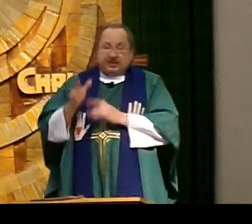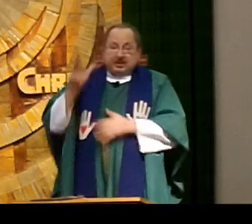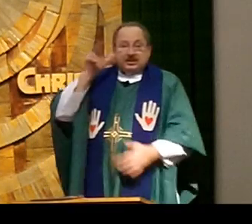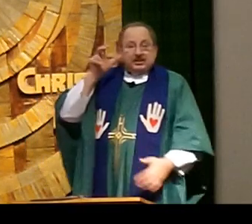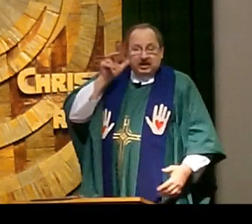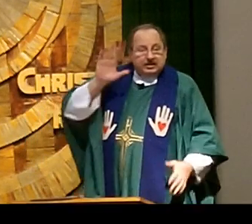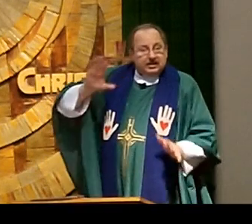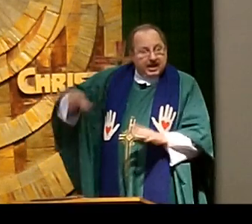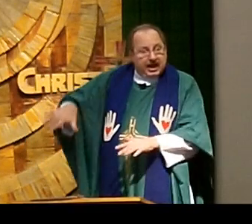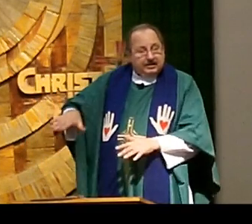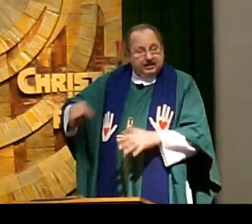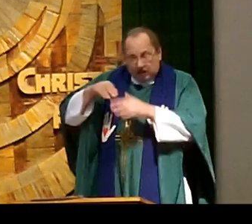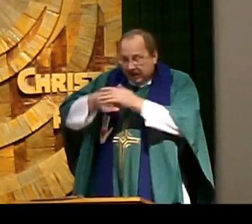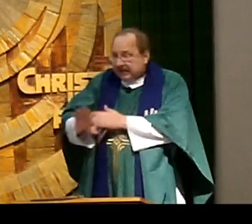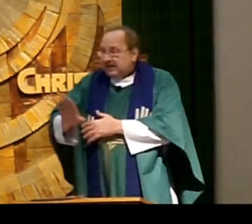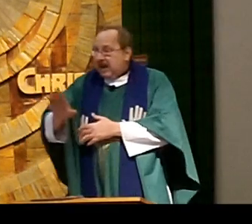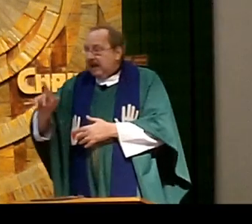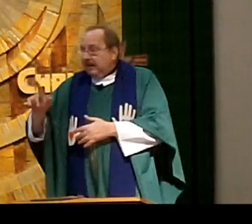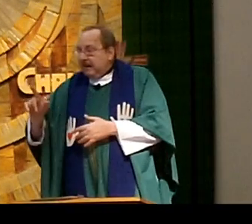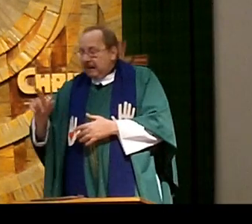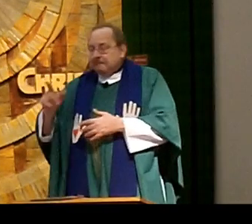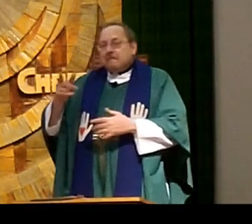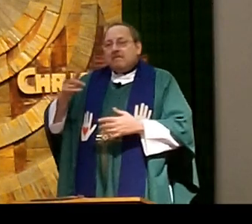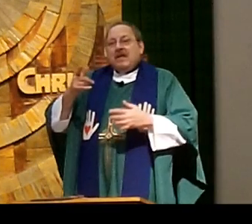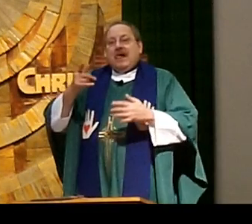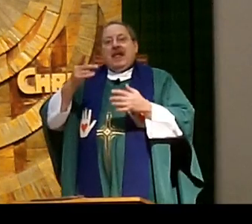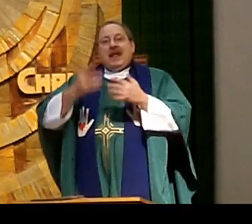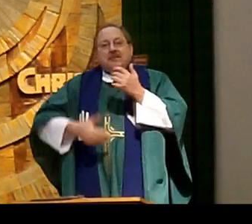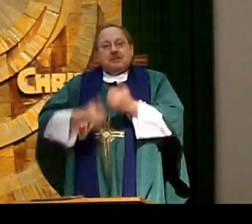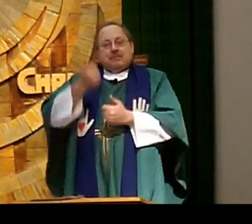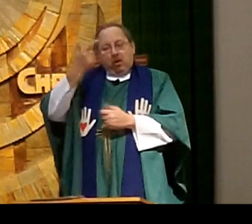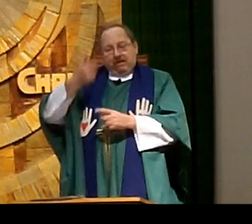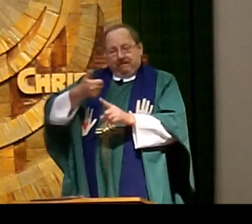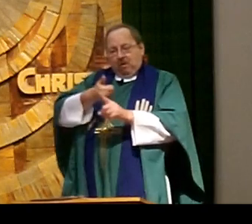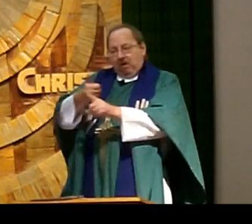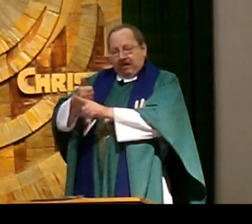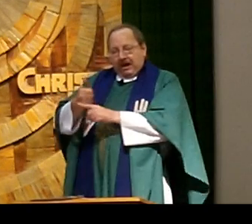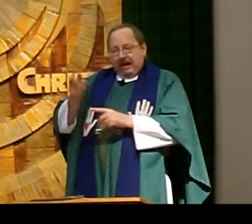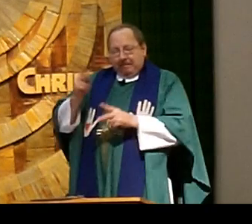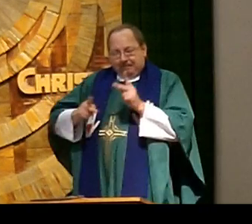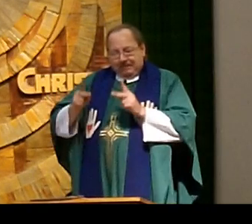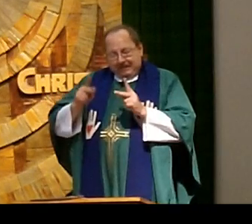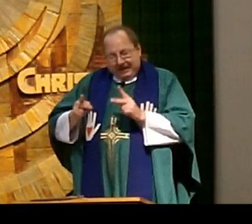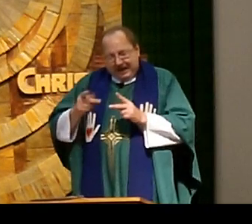But Jesus didn't listen to that. He went inside. It was important for